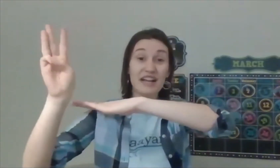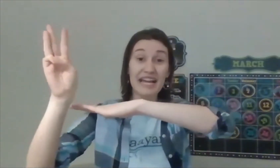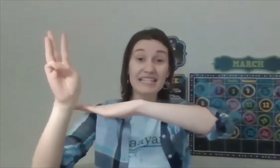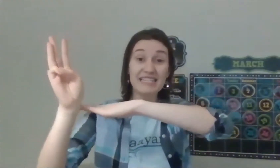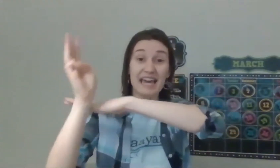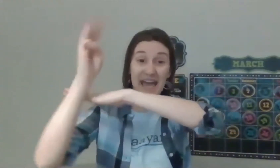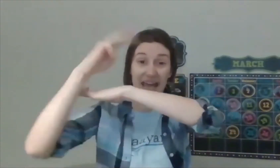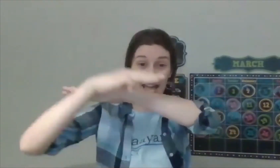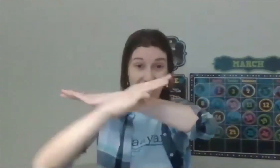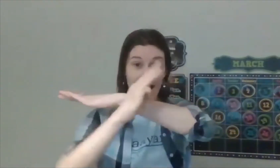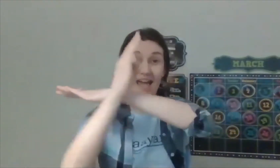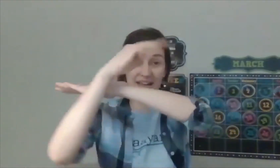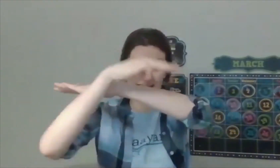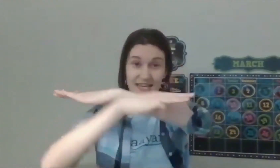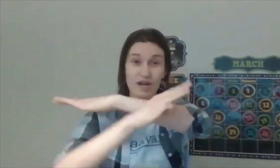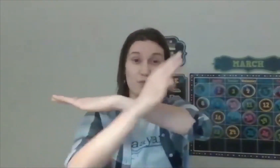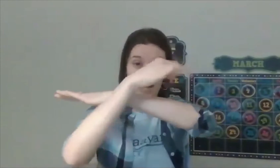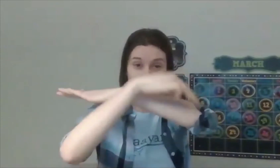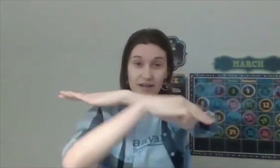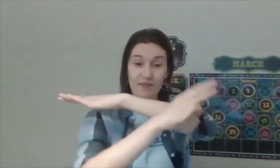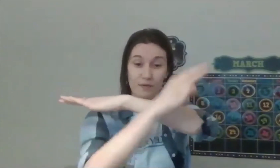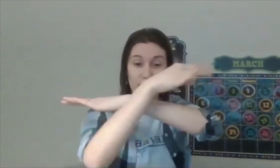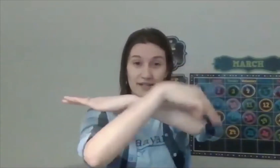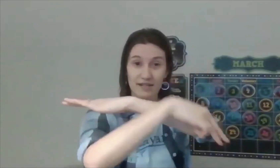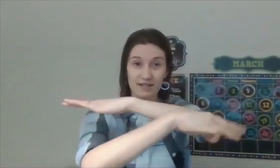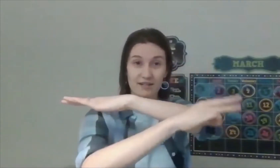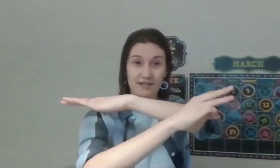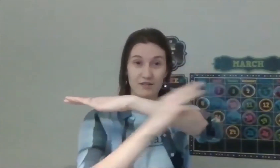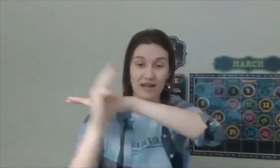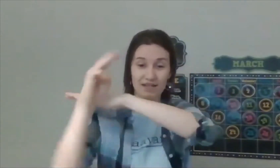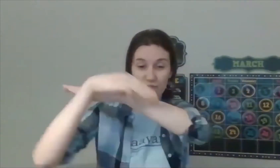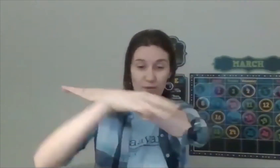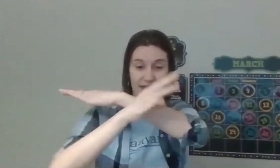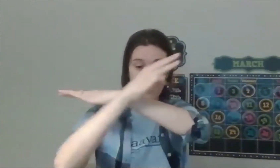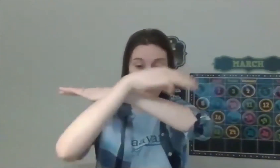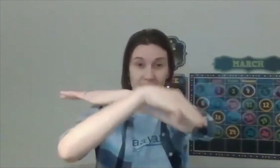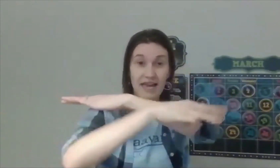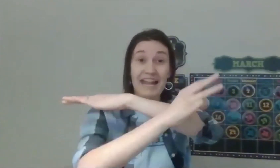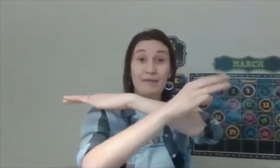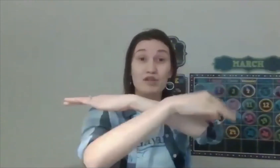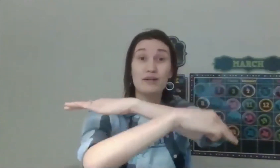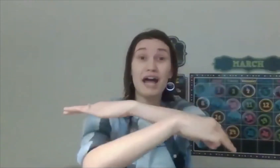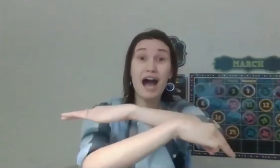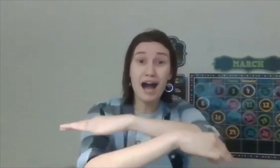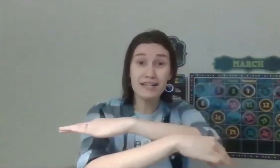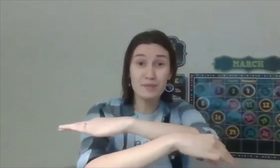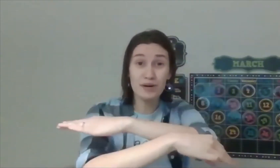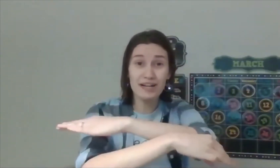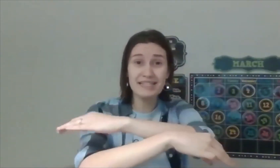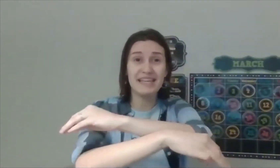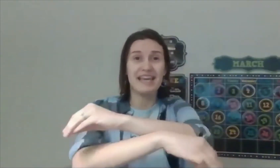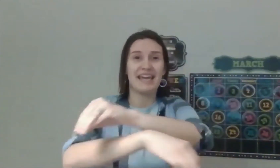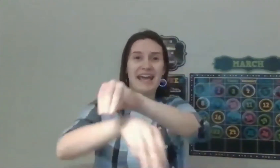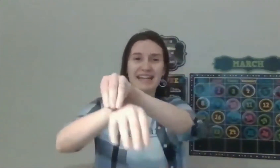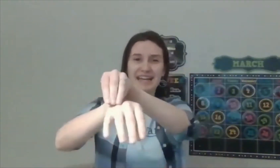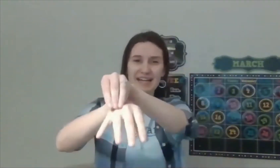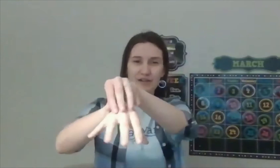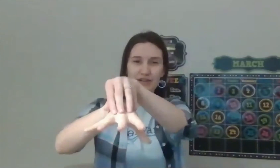hand. And it's like a whale in the water. So that's whale. I'm going to do an octopus, and it kind of looks